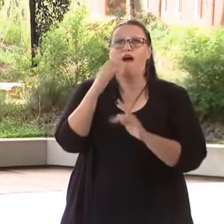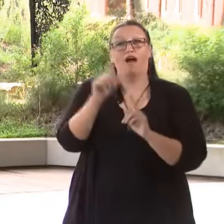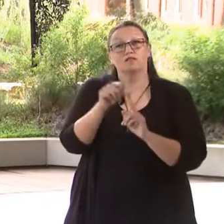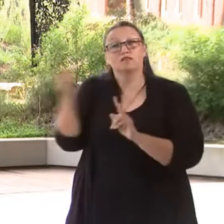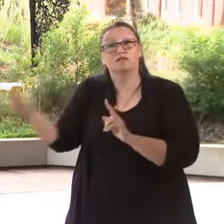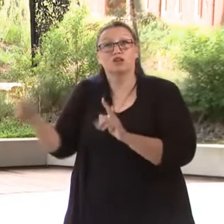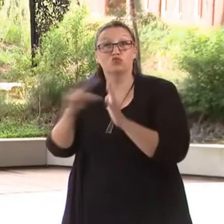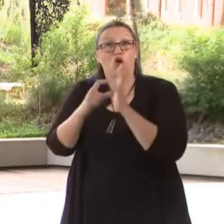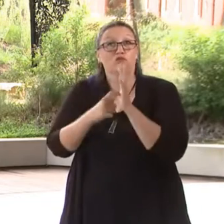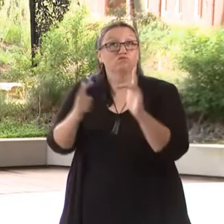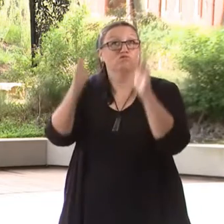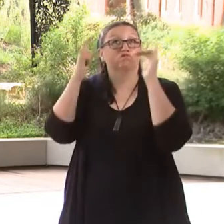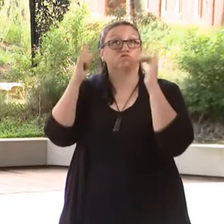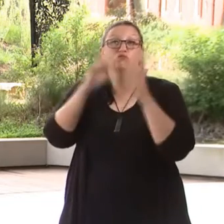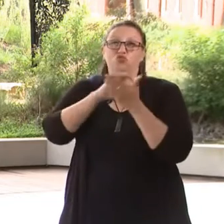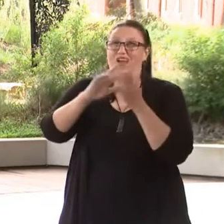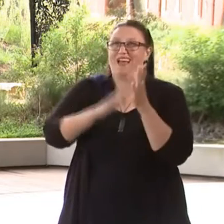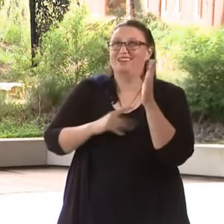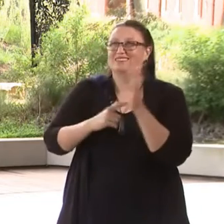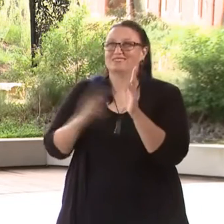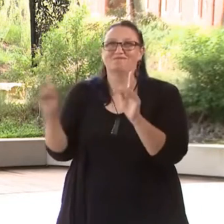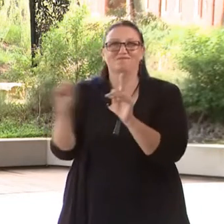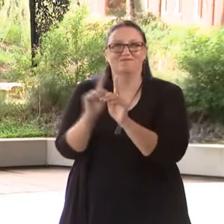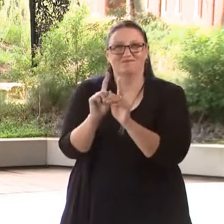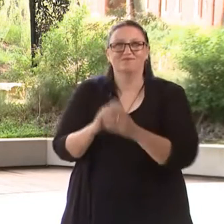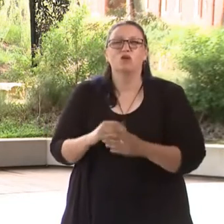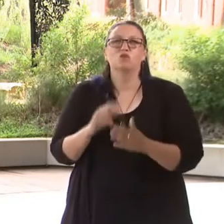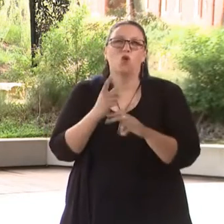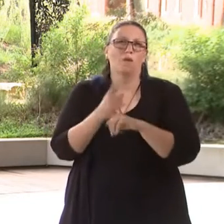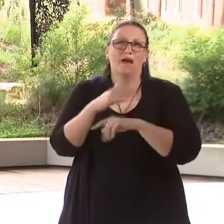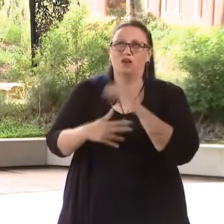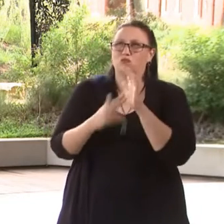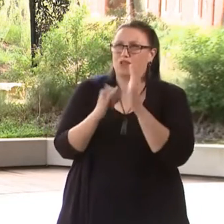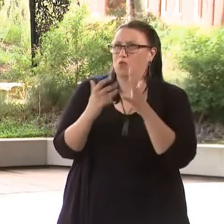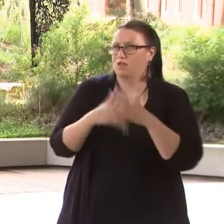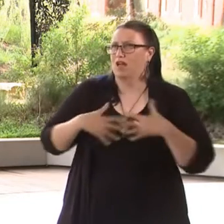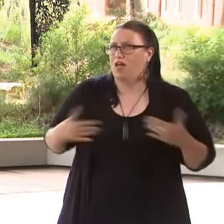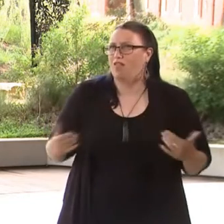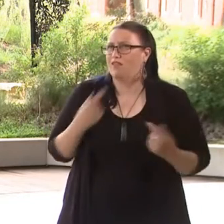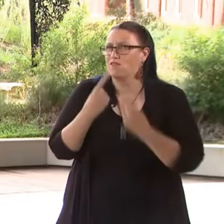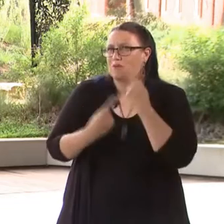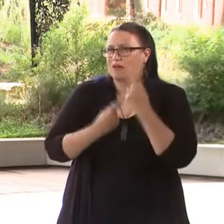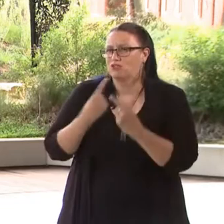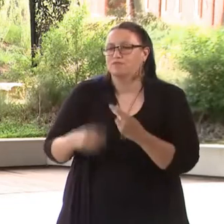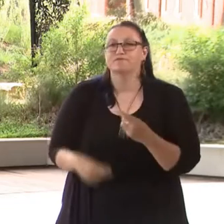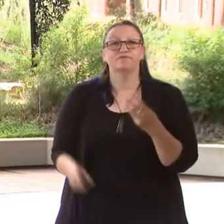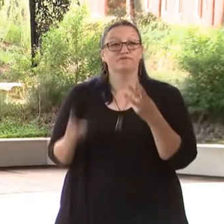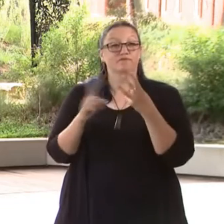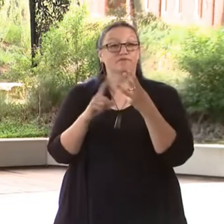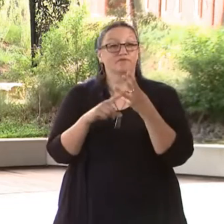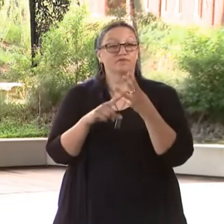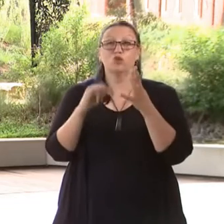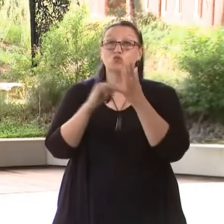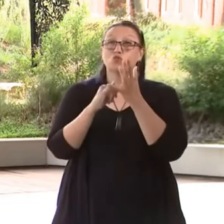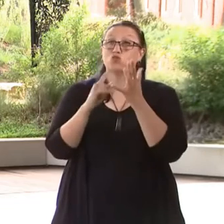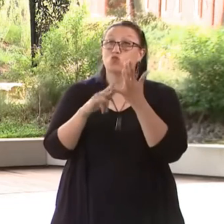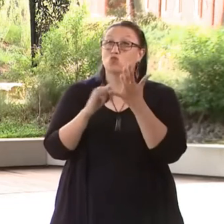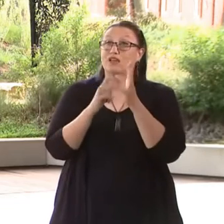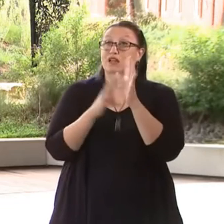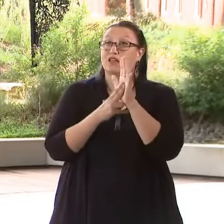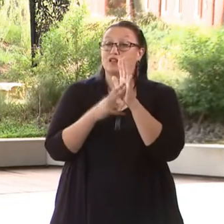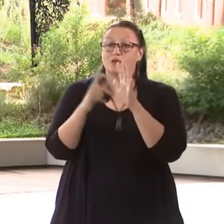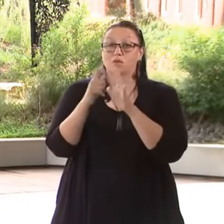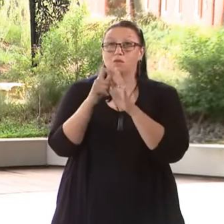health update, and then Susan Pearce will provide some further information in respect to how we are tracking in relation